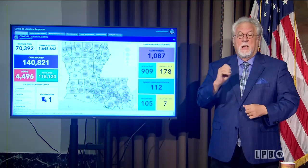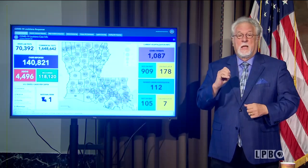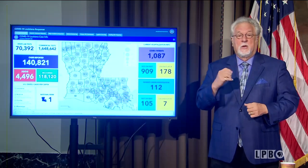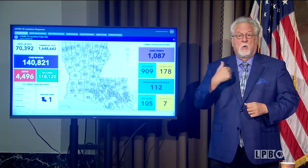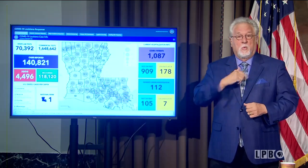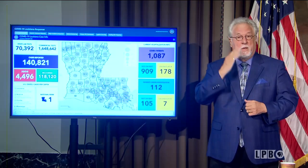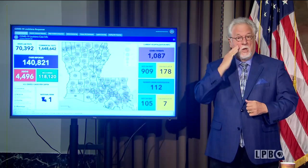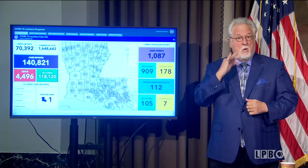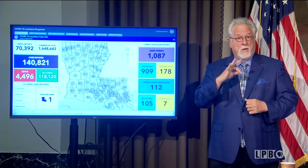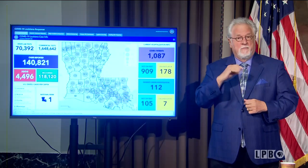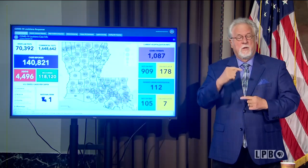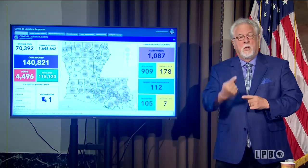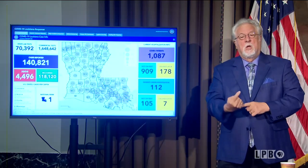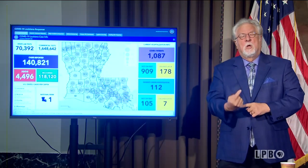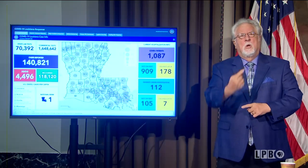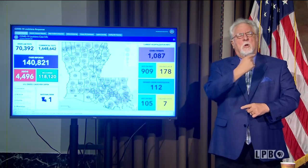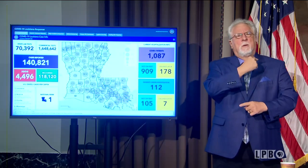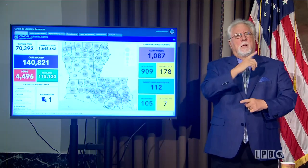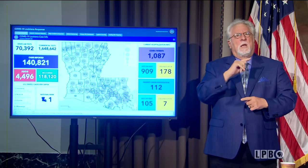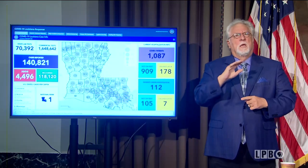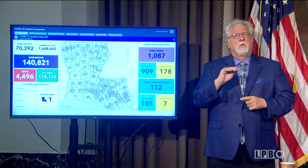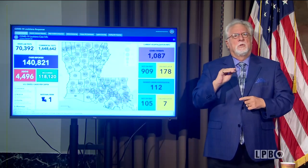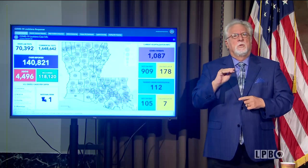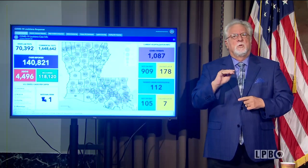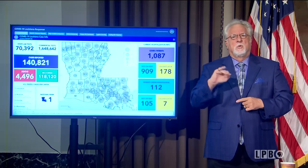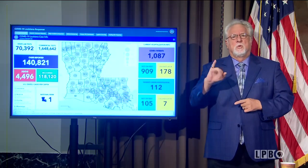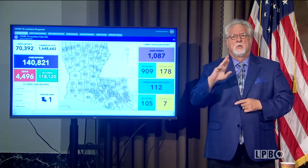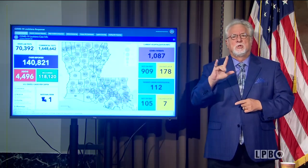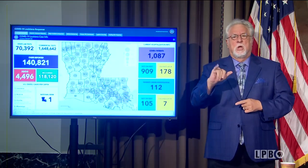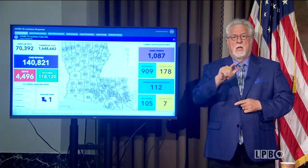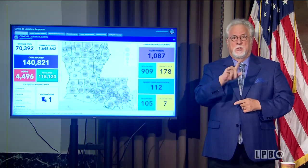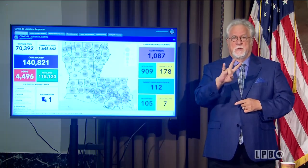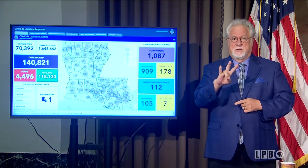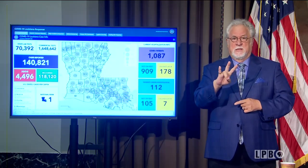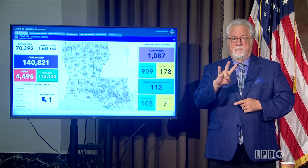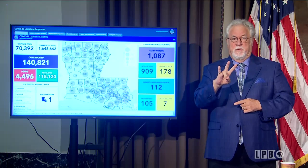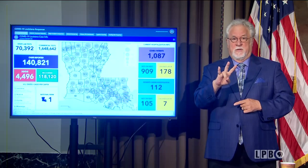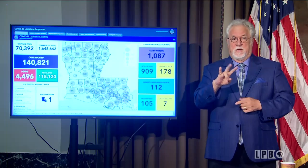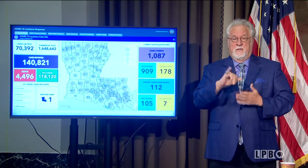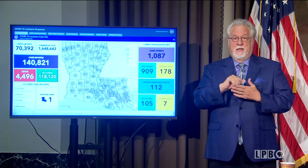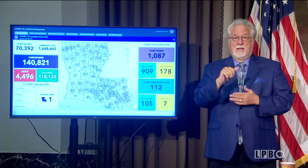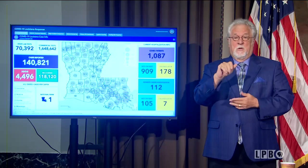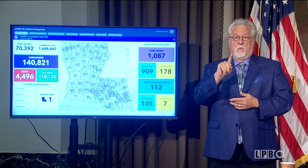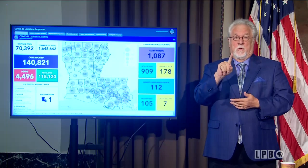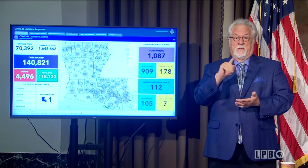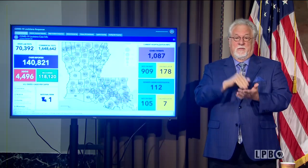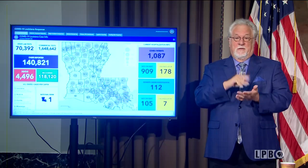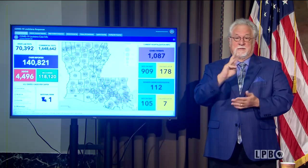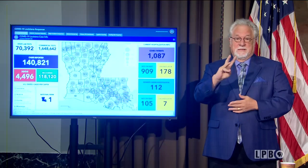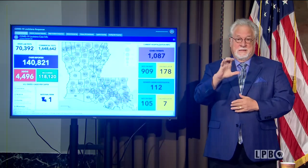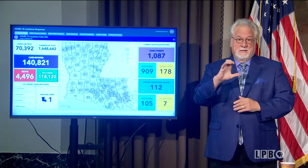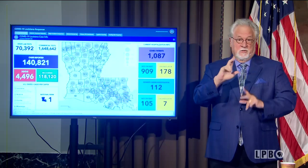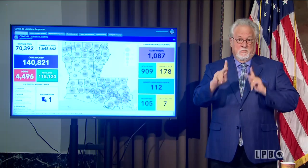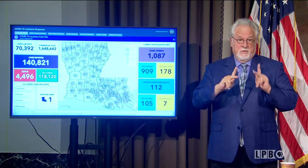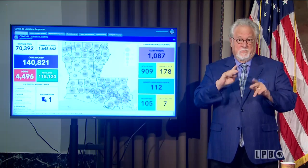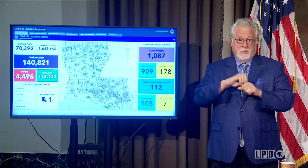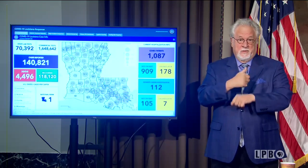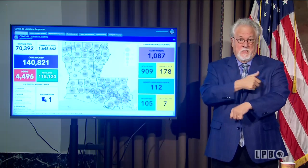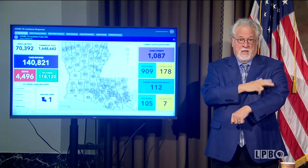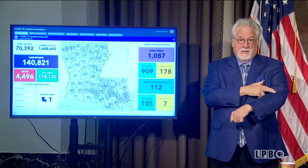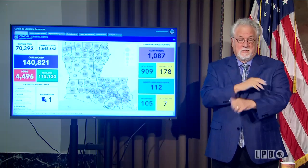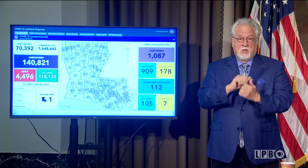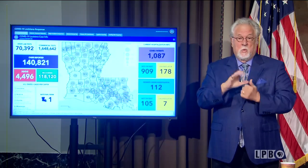know is if you go back to July the 27th, when we had 1,600 patients hospitalized